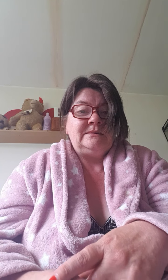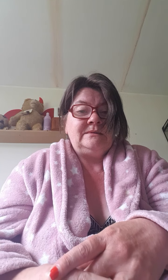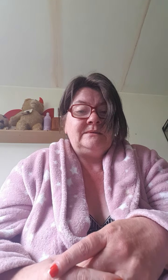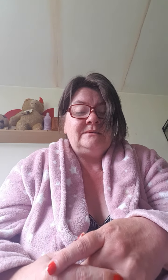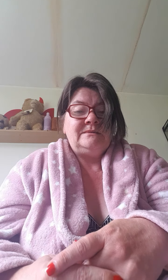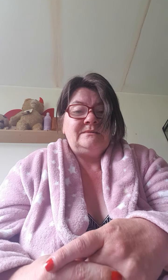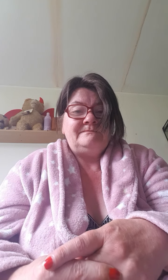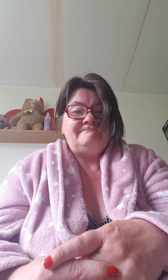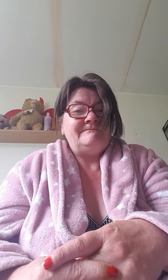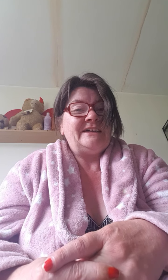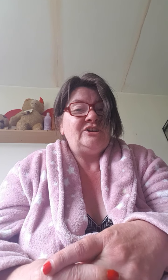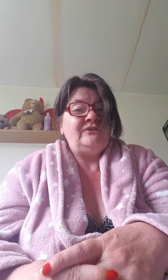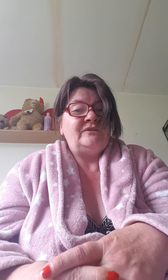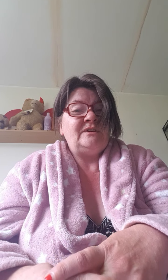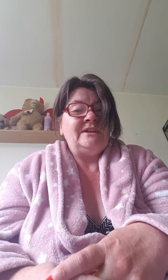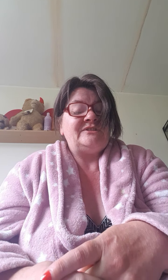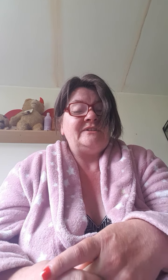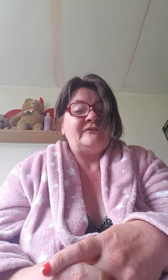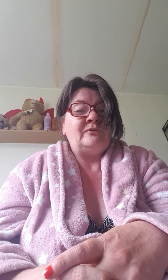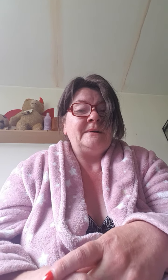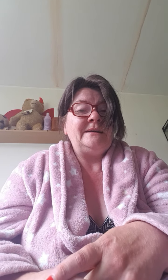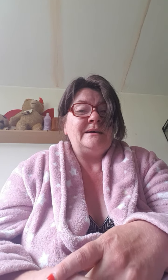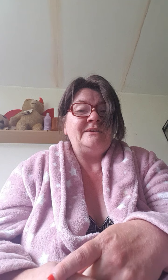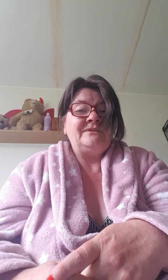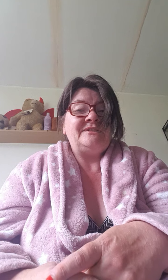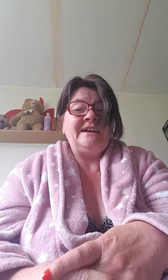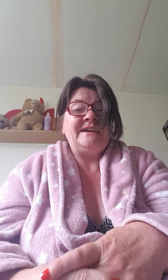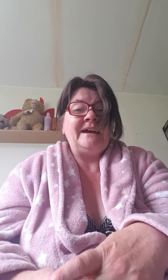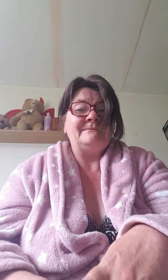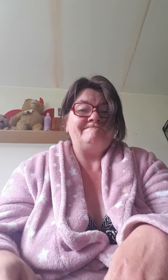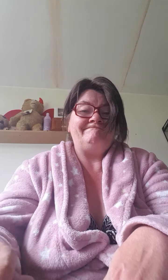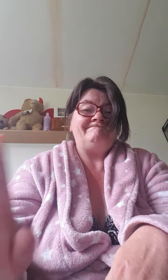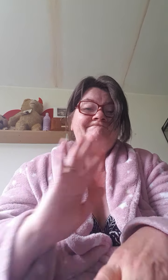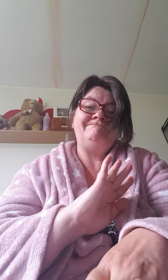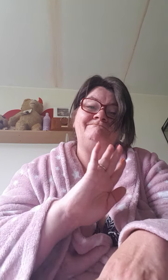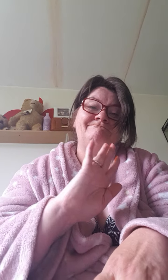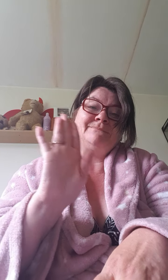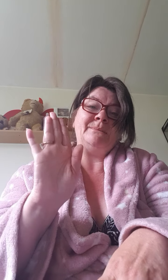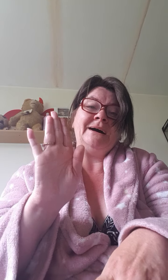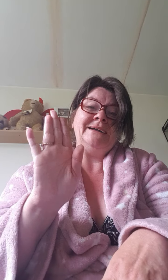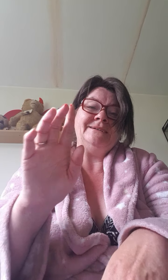Thank you for listening for me and take care. Bye-bye.